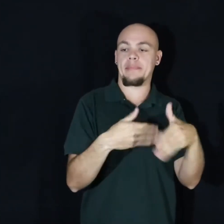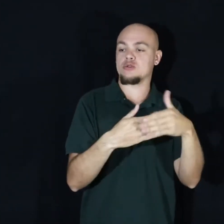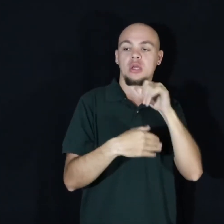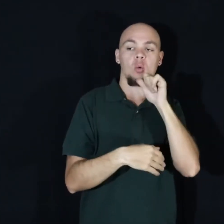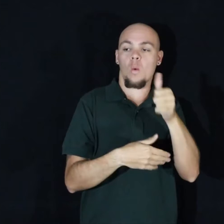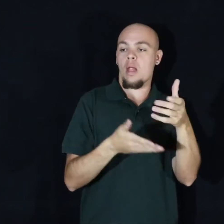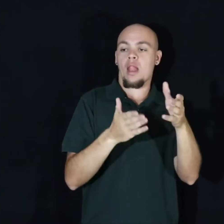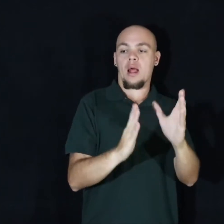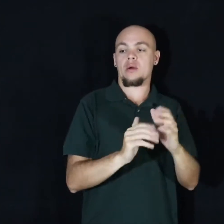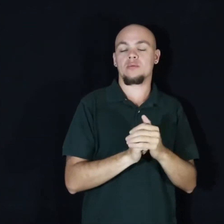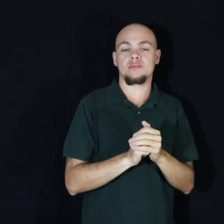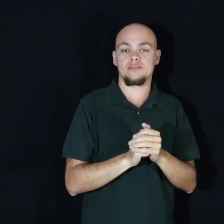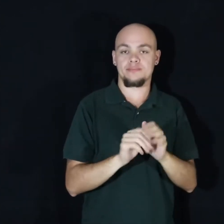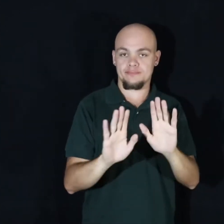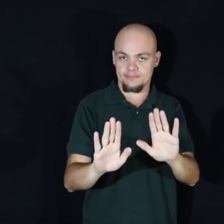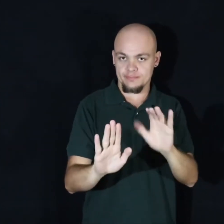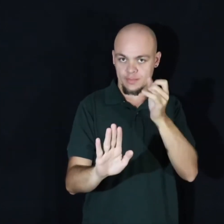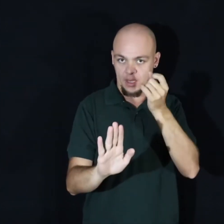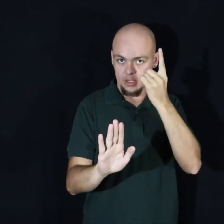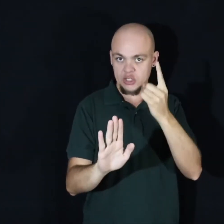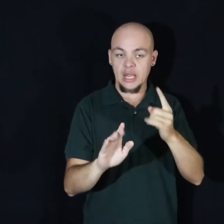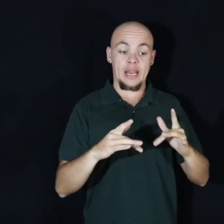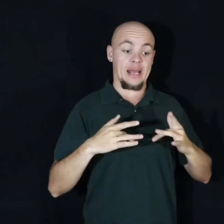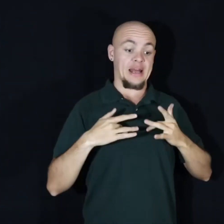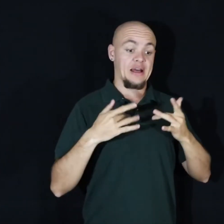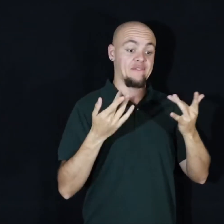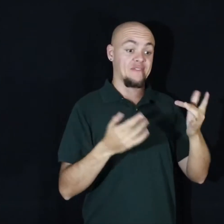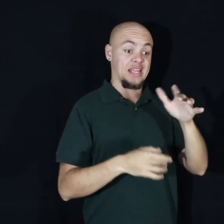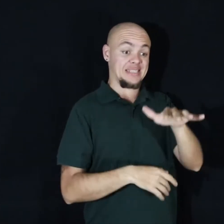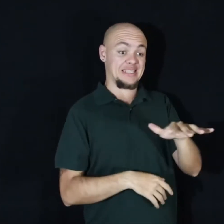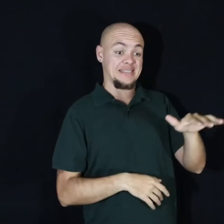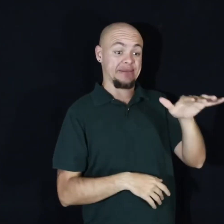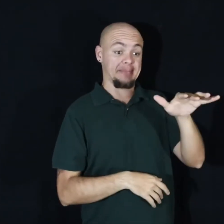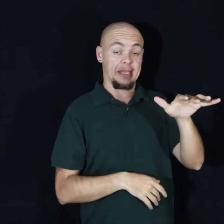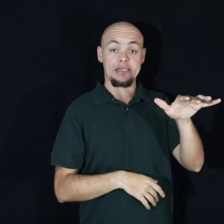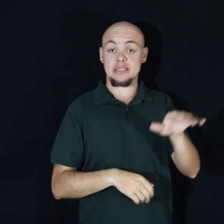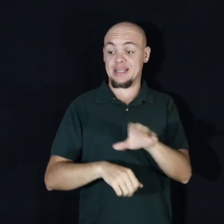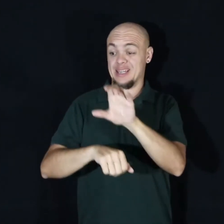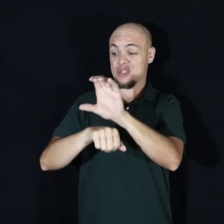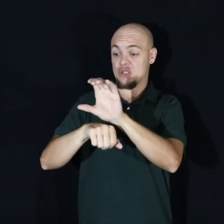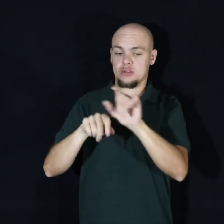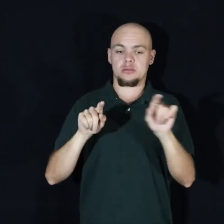marriage ceremonies. There is a big difference between an event